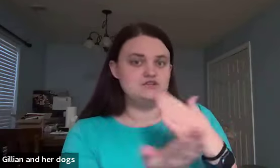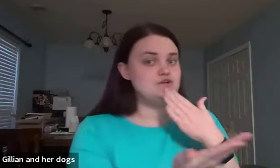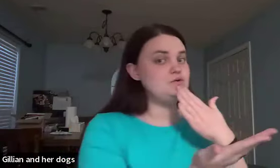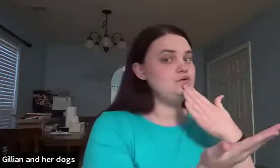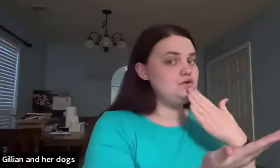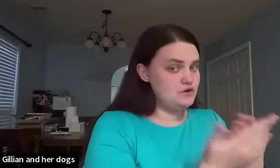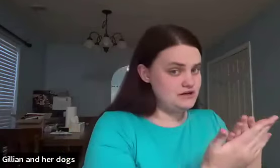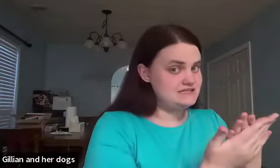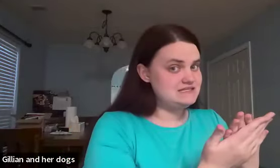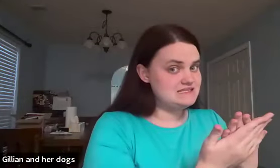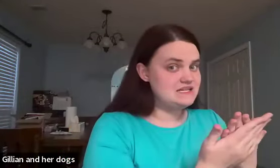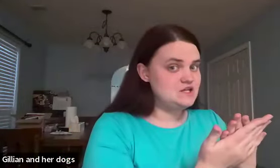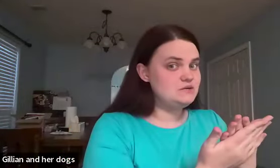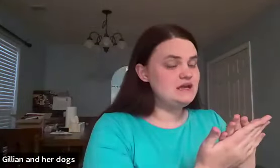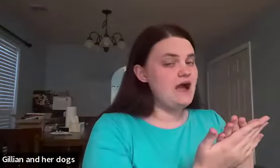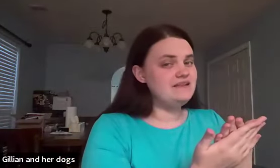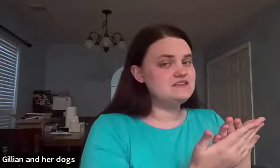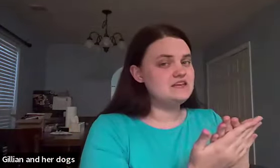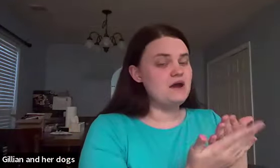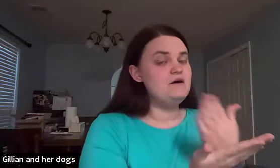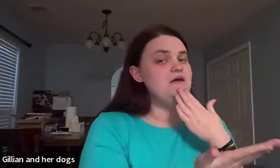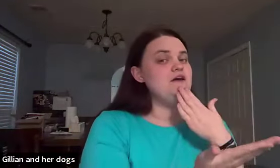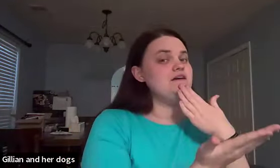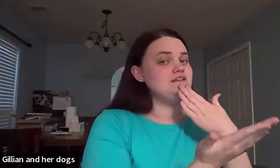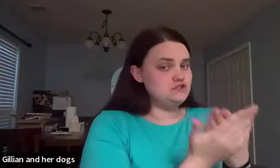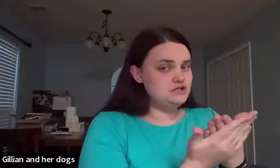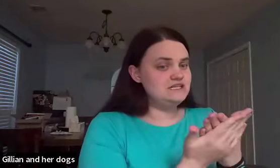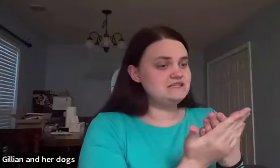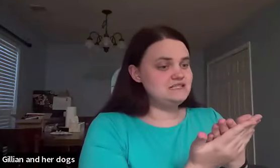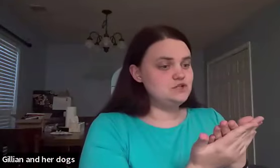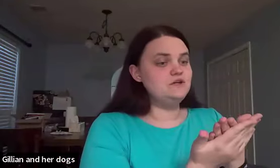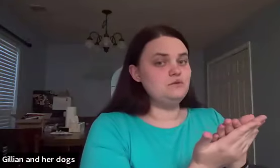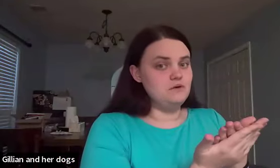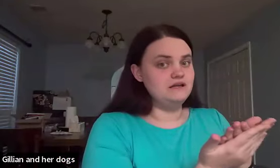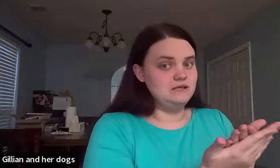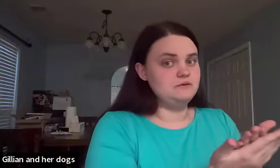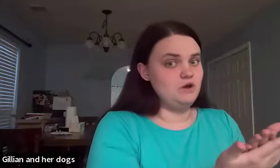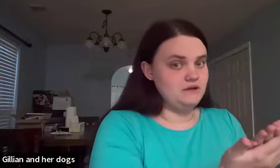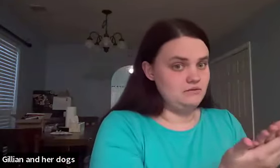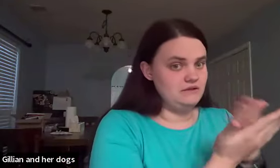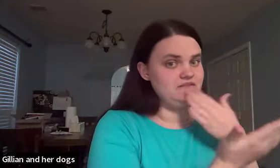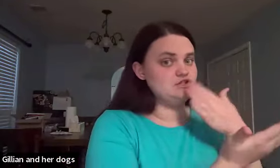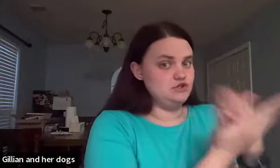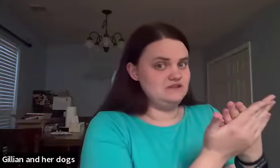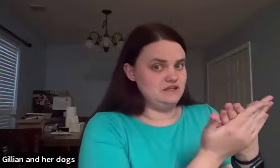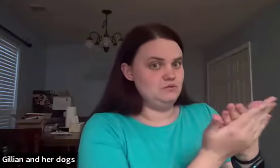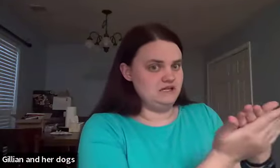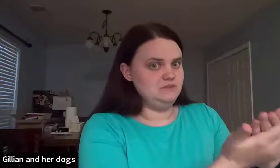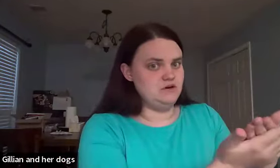Bad. So good is it's continuing. I like to think about it's good, it's continuing, you want to keep it going, like that's a good thing. You want to keep it